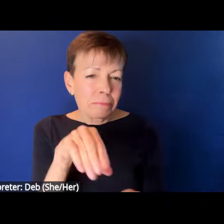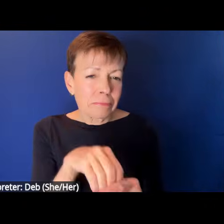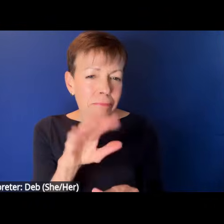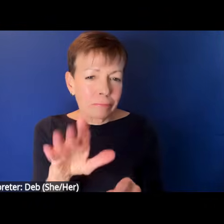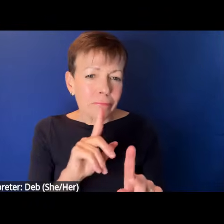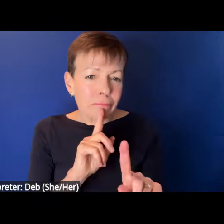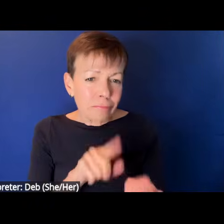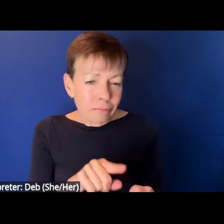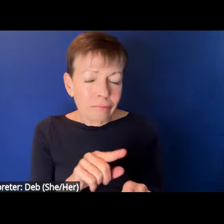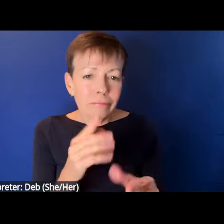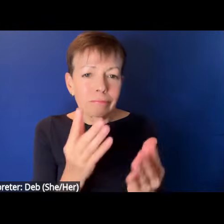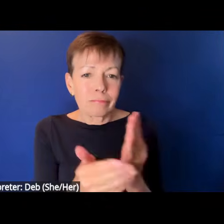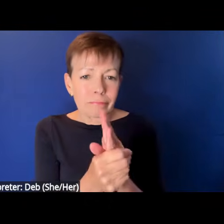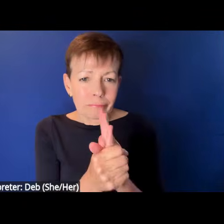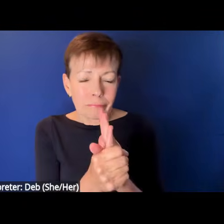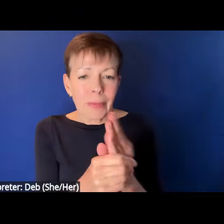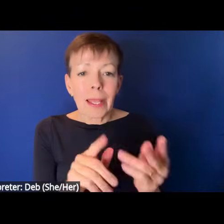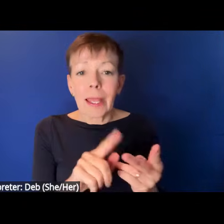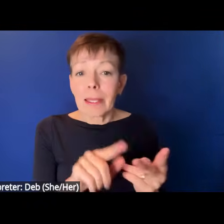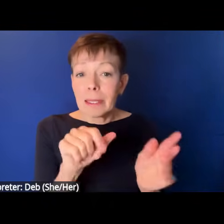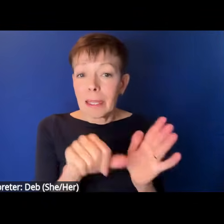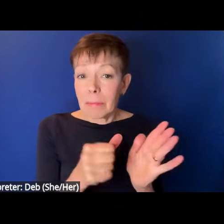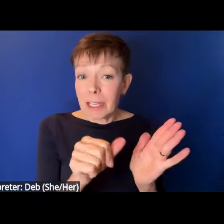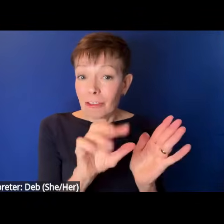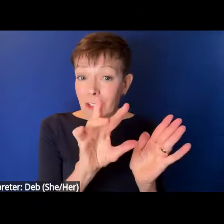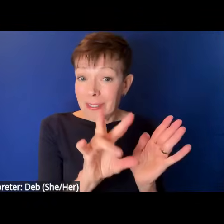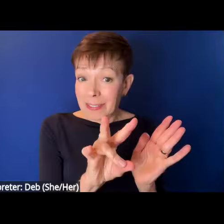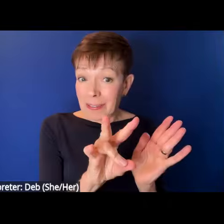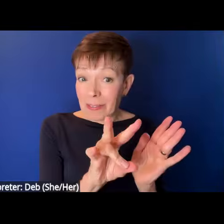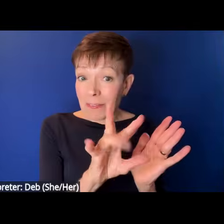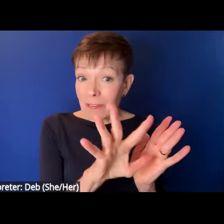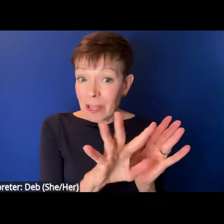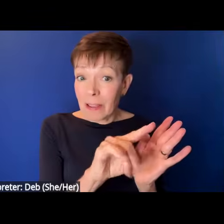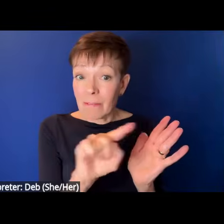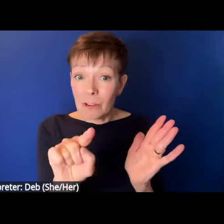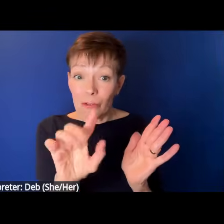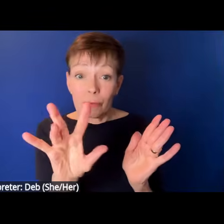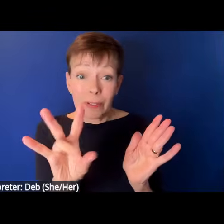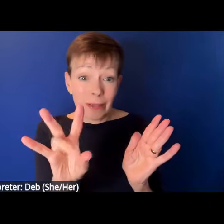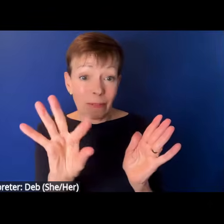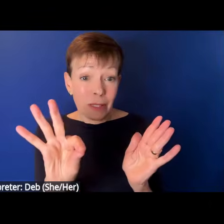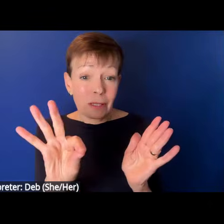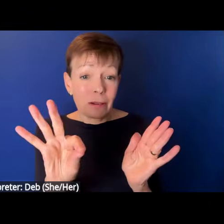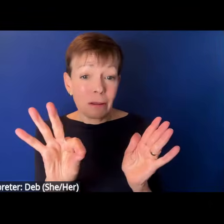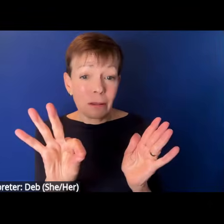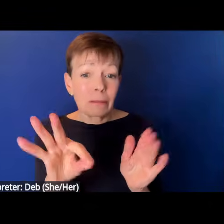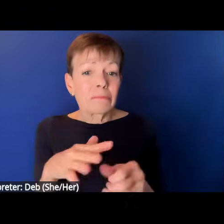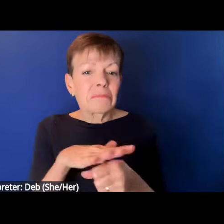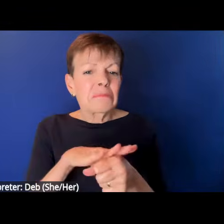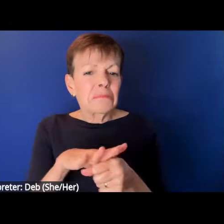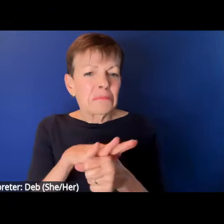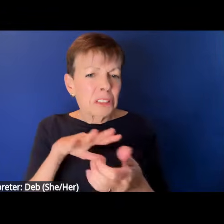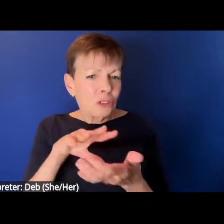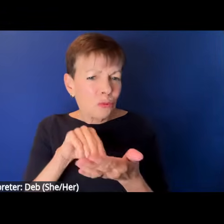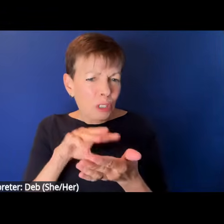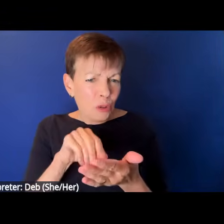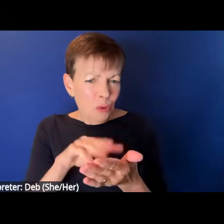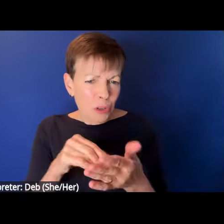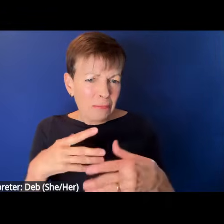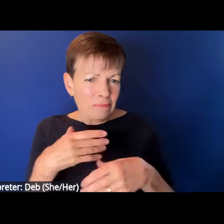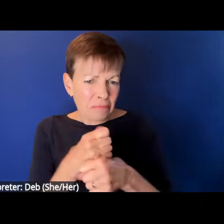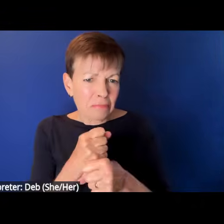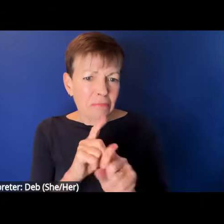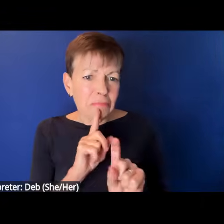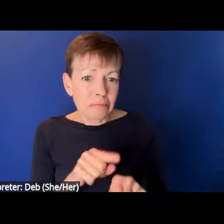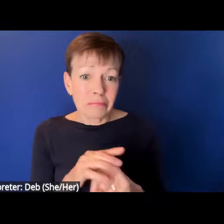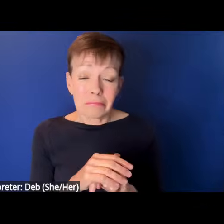district learning summary on page 75 to 79. So lots of good information in there, as